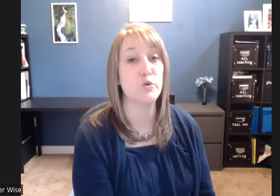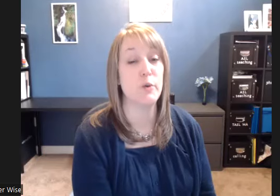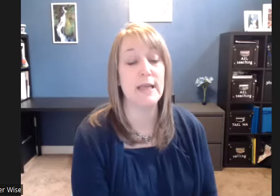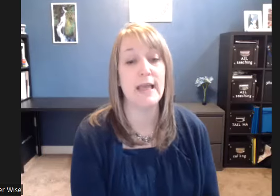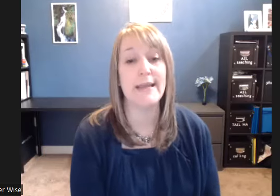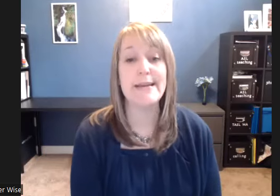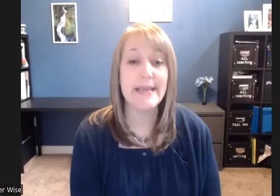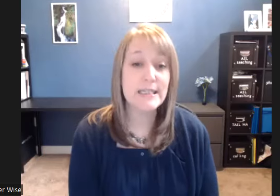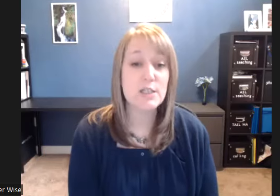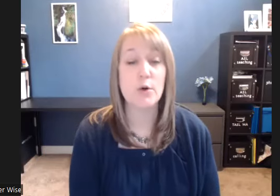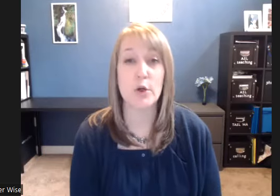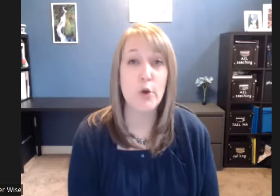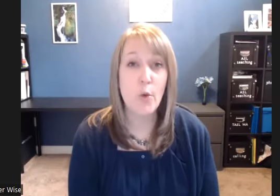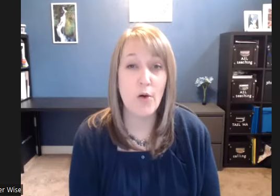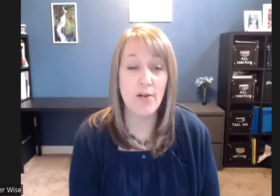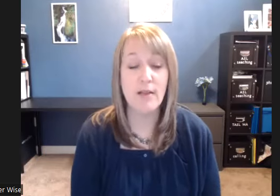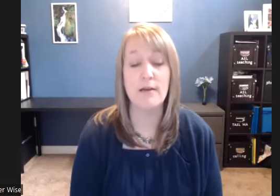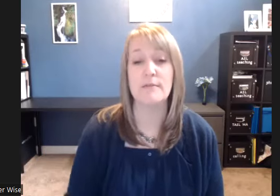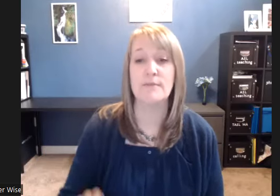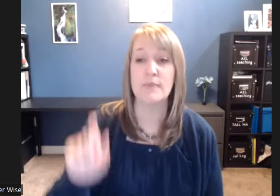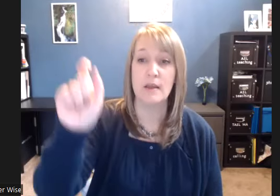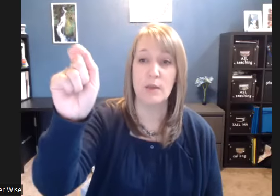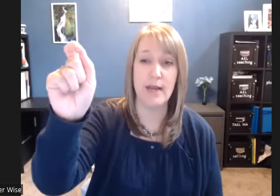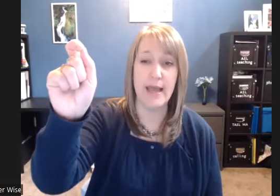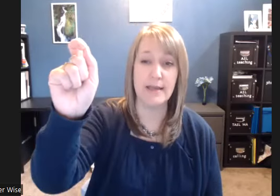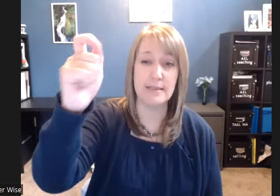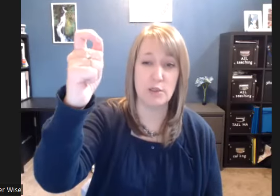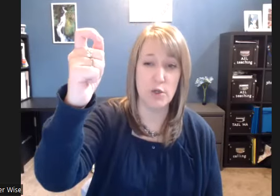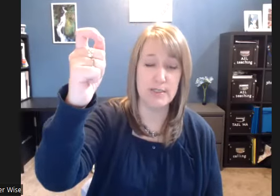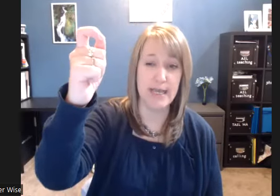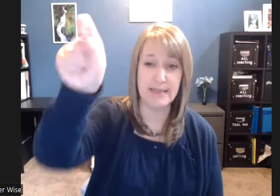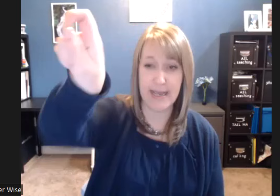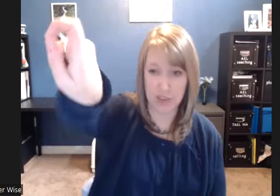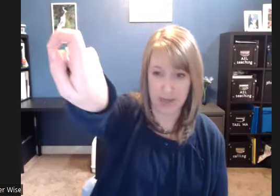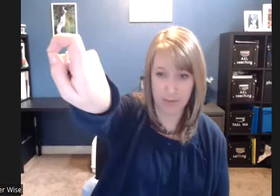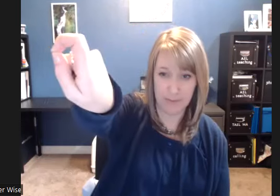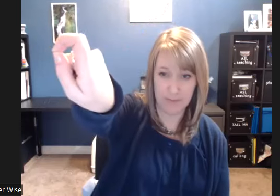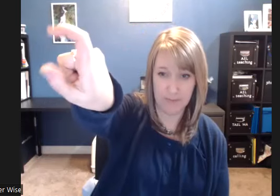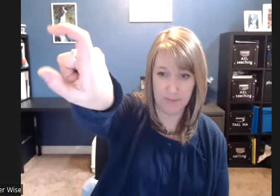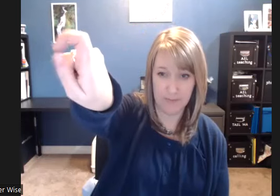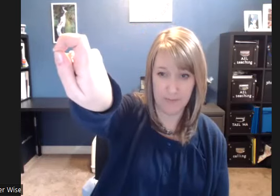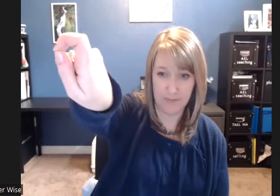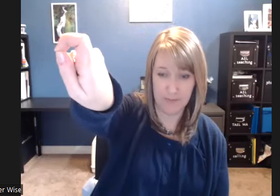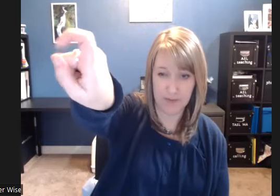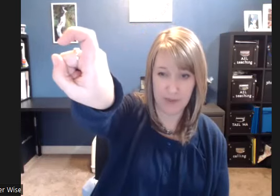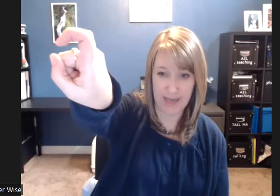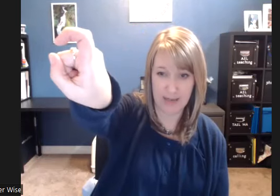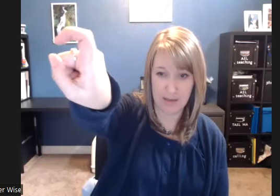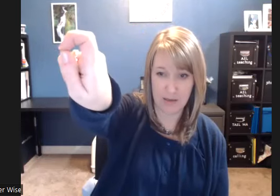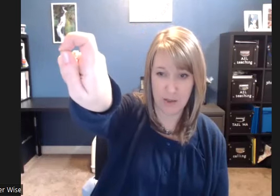2. Neat or cool. You want an X, closed X hand shape. So X